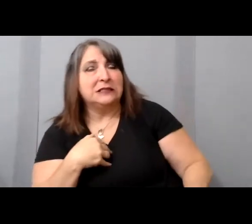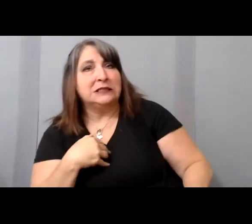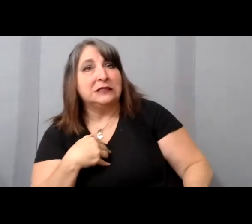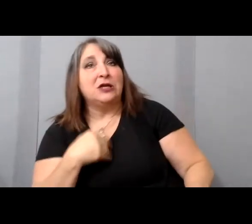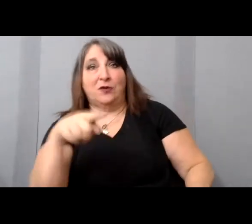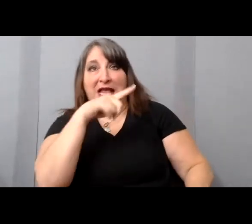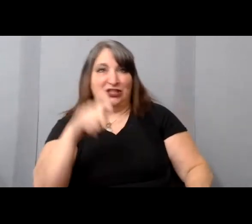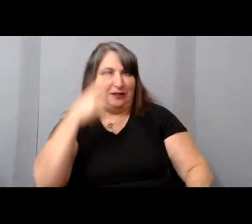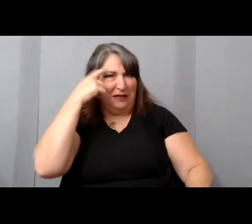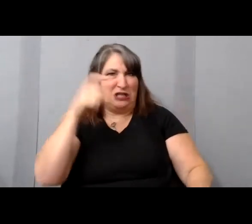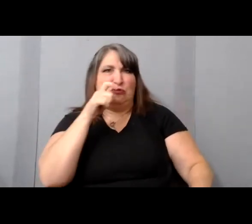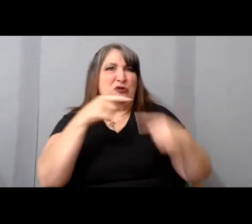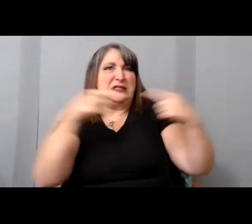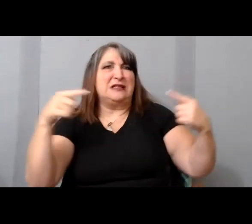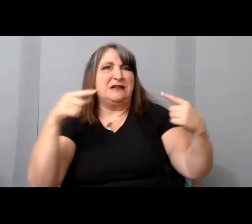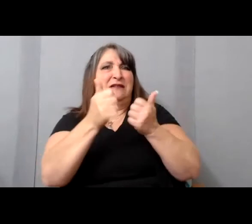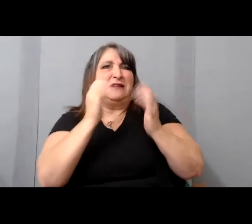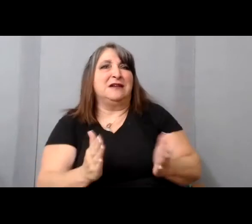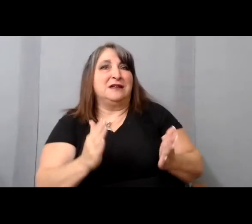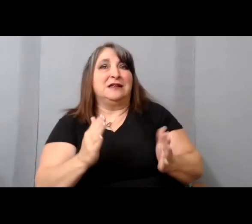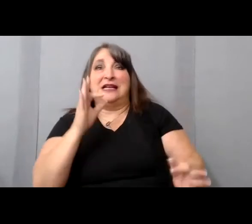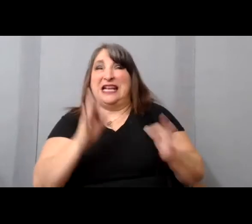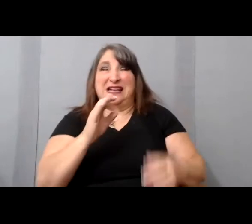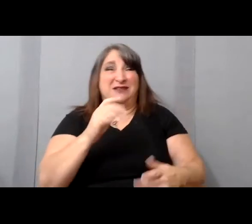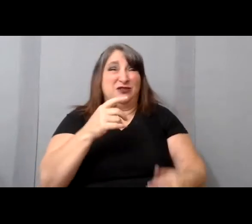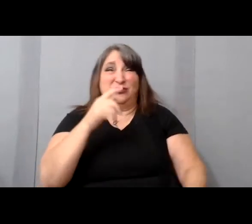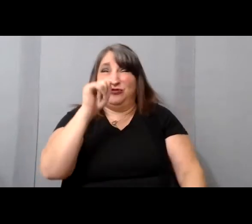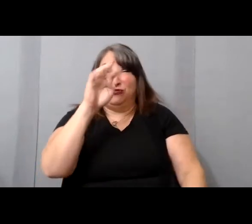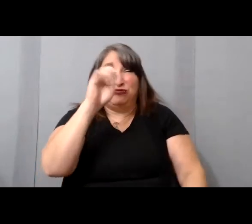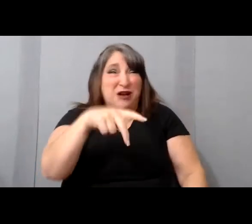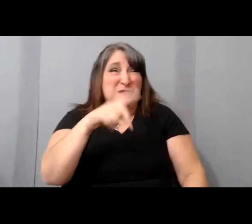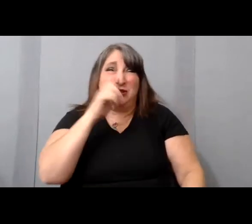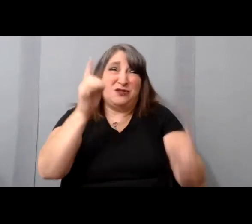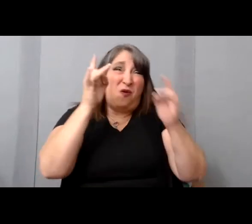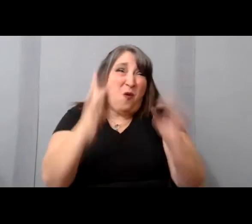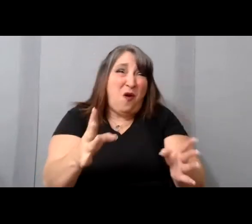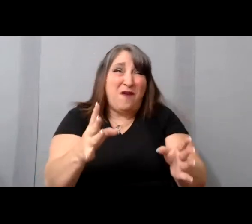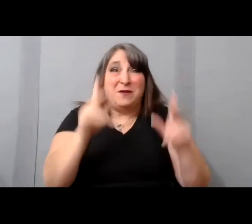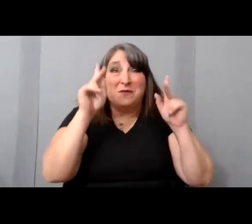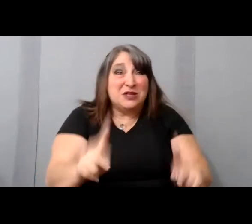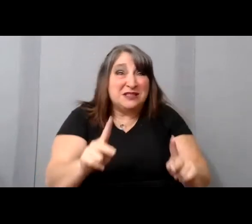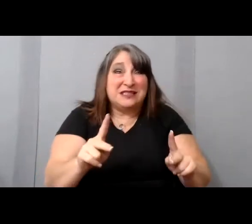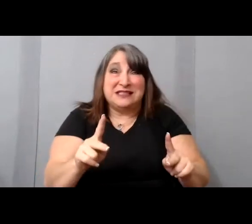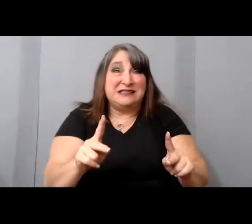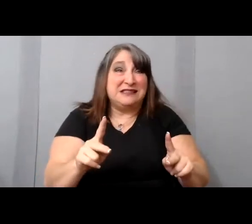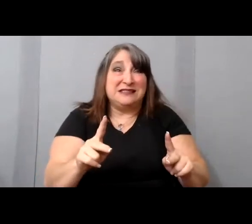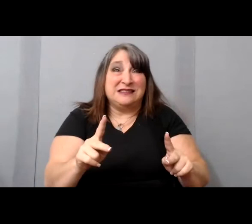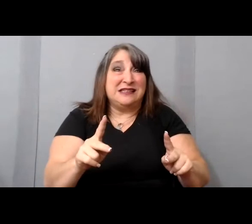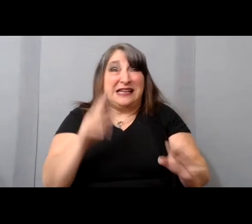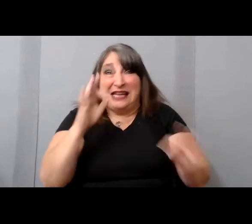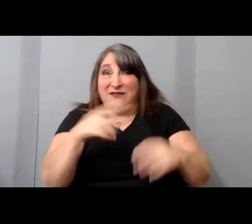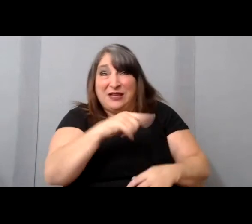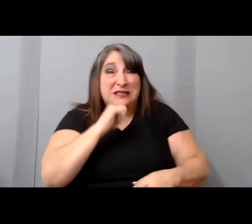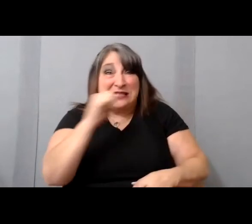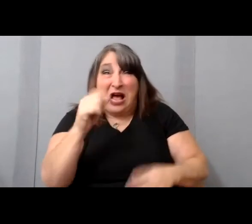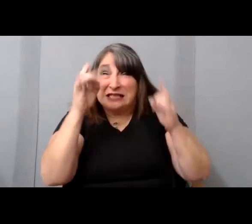who the opposition was. Had Trump not been such a vile individual, it probably would have been difficult at some point to convince a number of